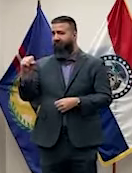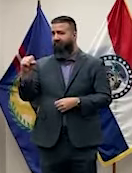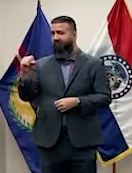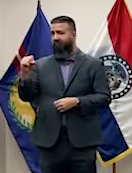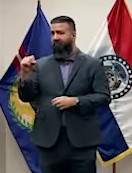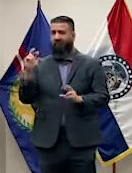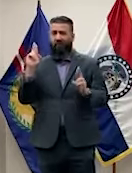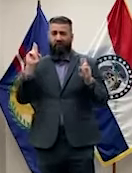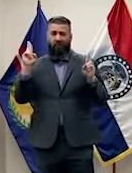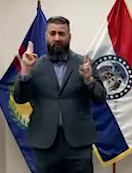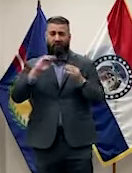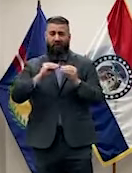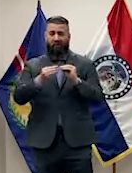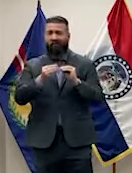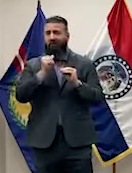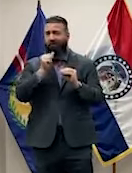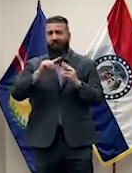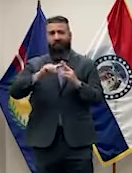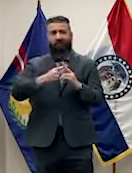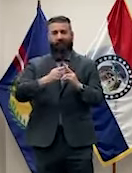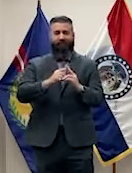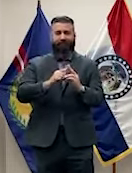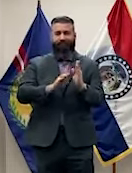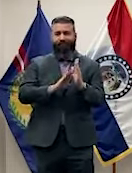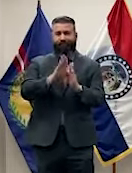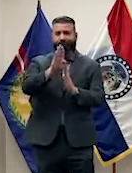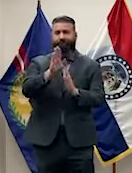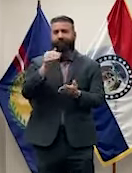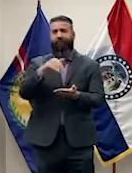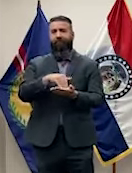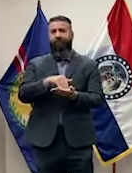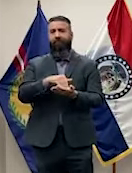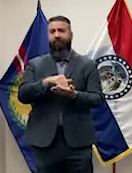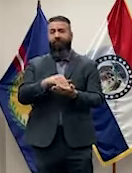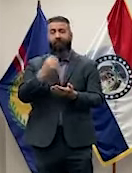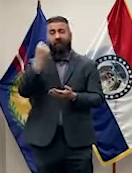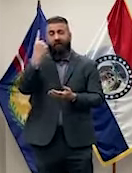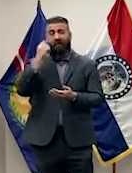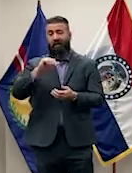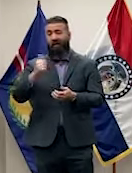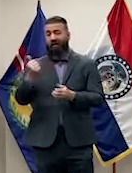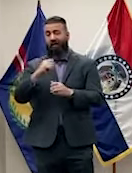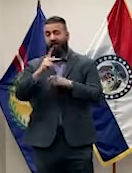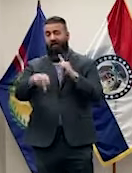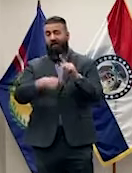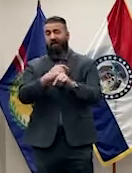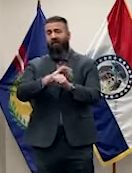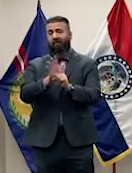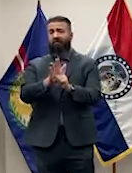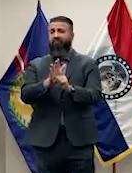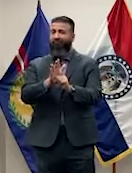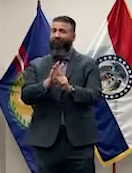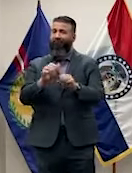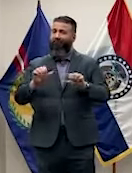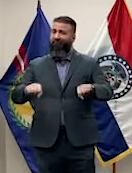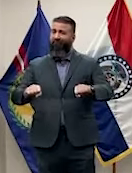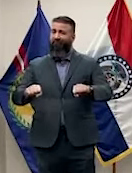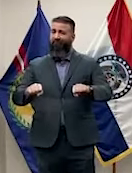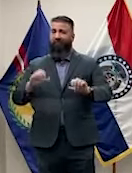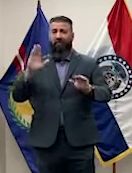begin rising again. And while another variant is likely, we're hopeful it will be less dangerous than the last.